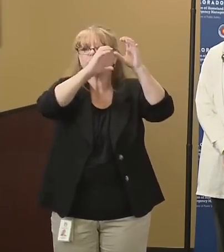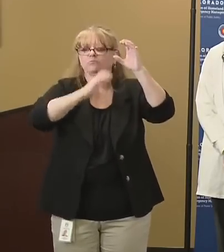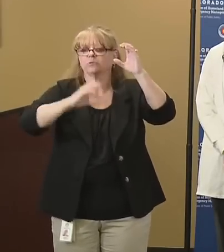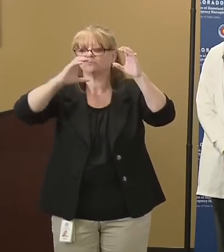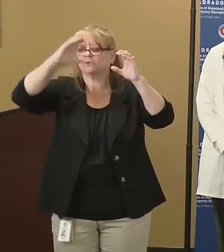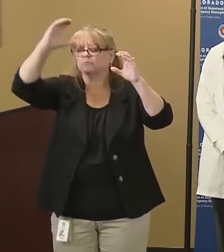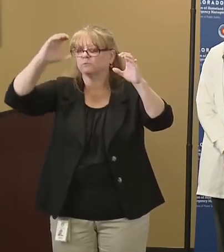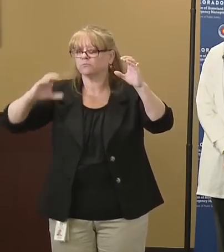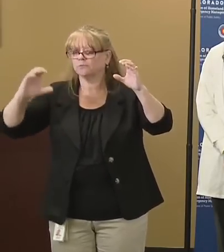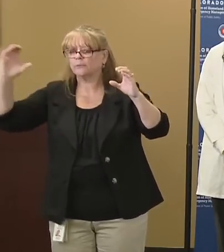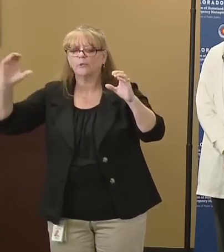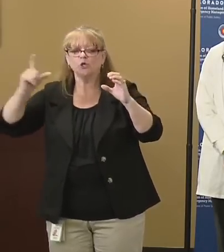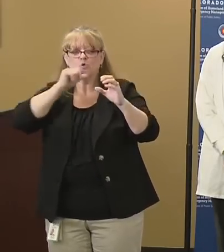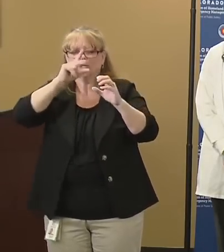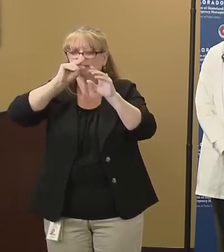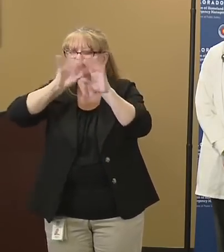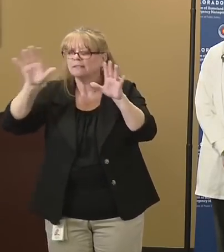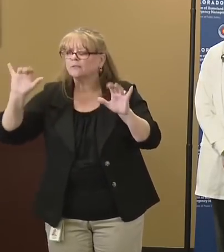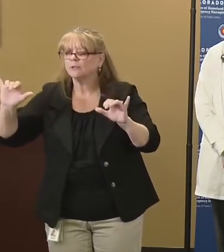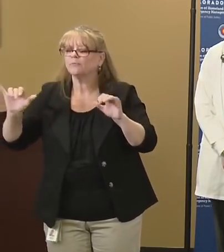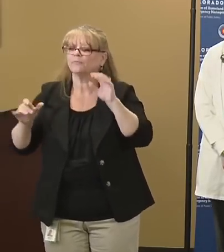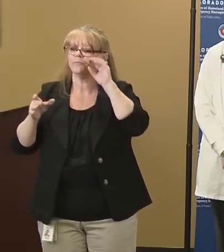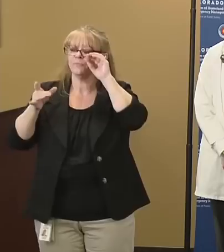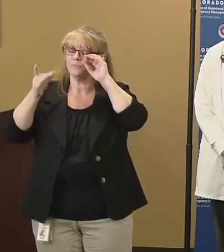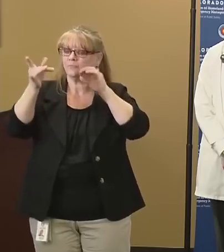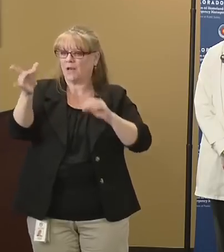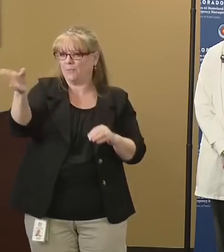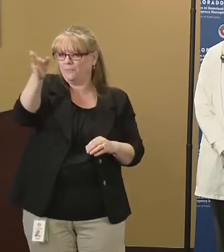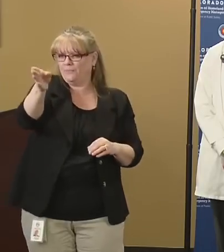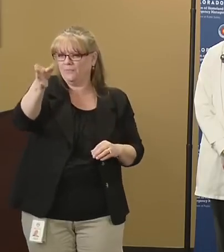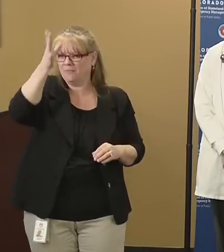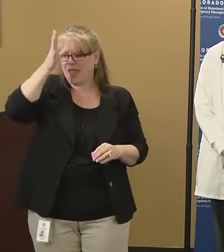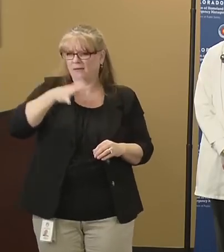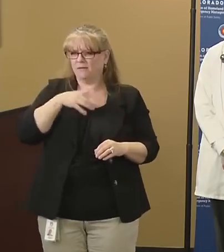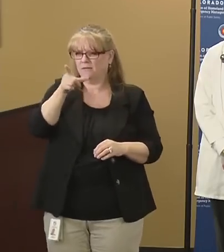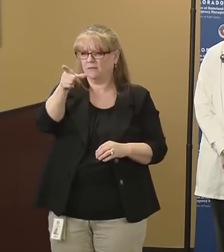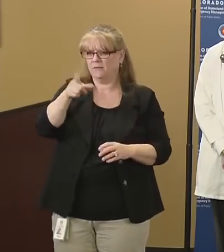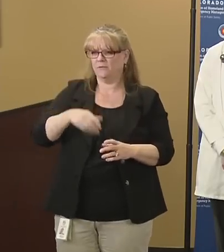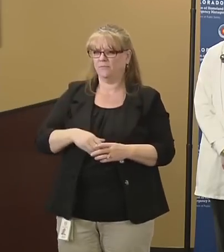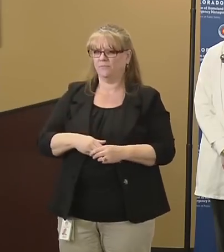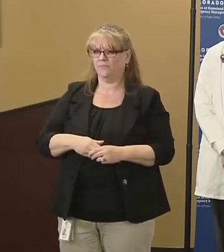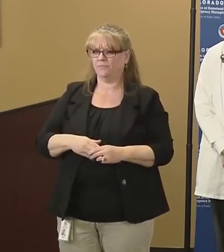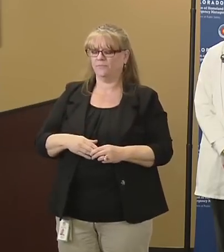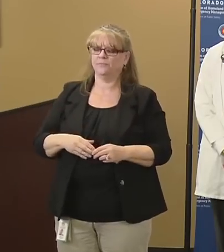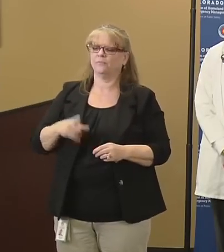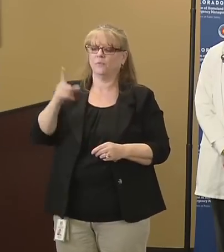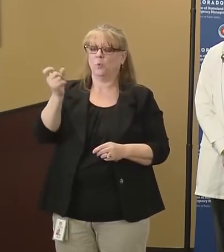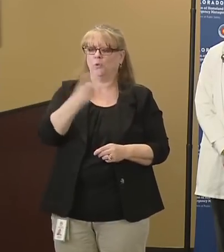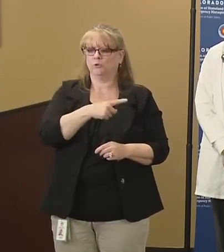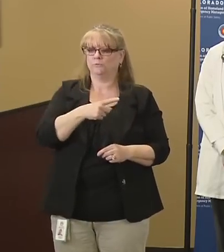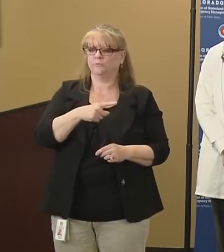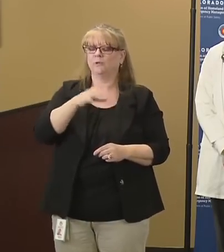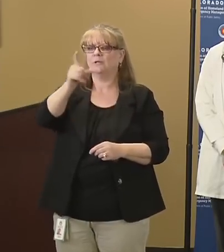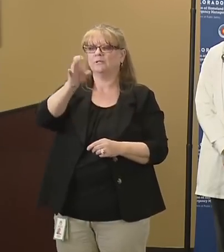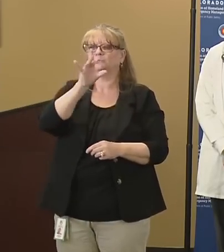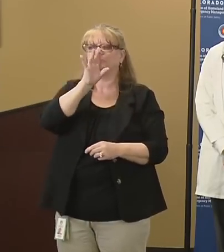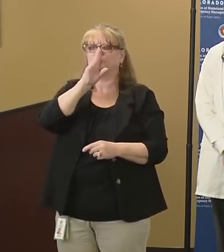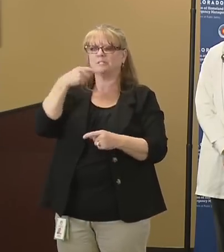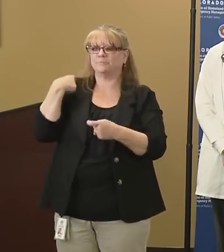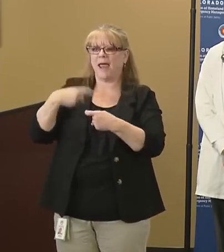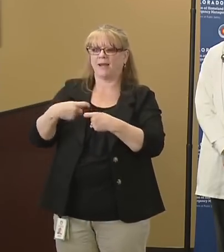4. Yes? Una pregunta en español. Un mensaje para la comunidad de pequeños negocios.